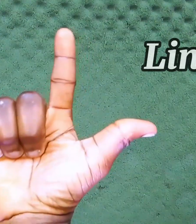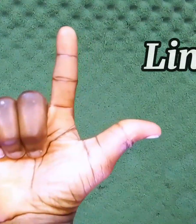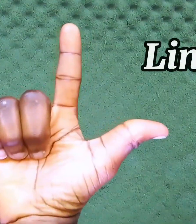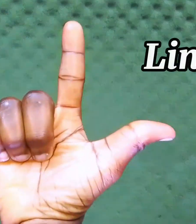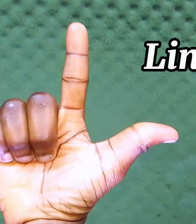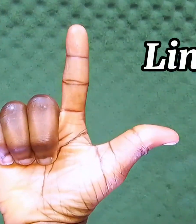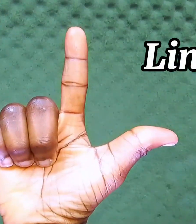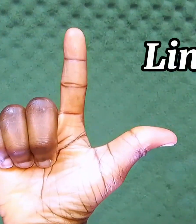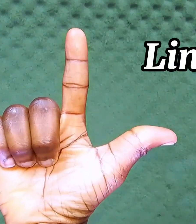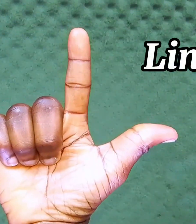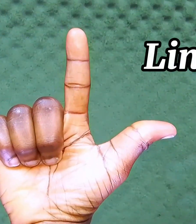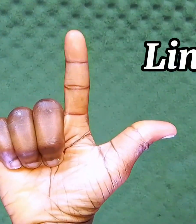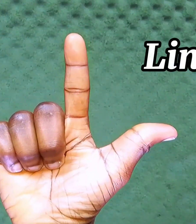Name 2. Linda.